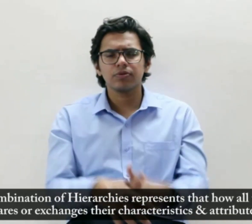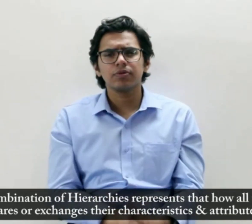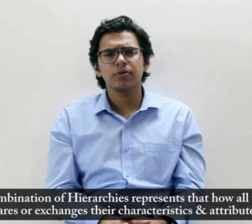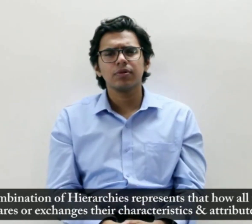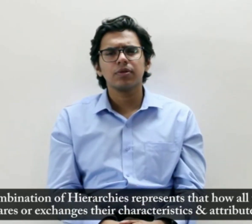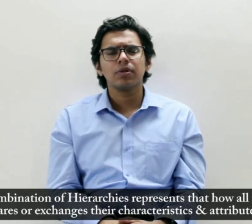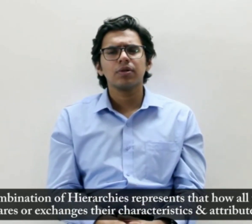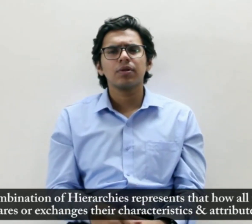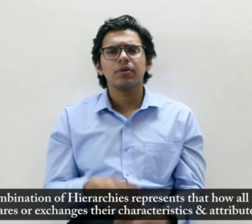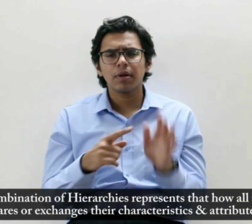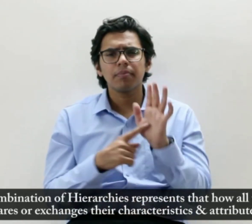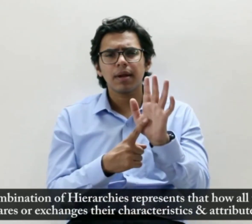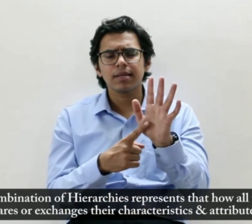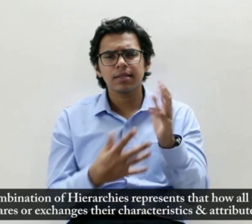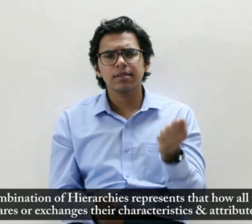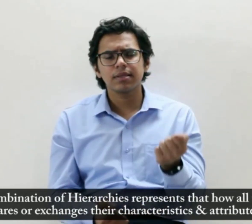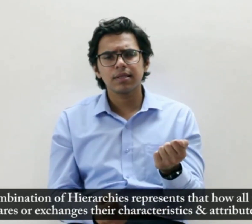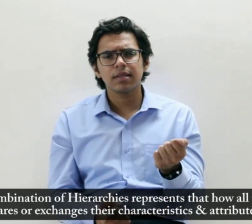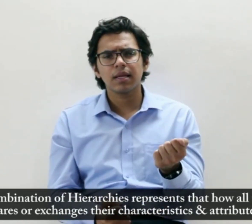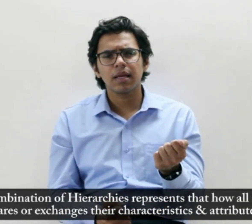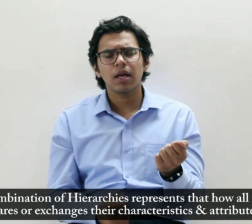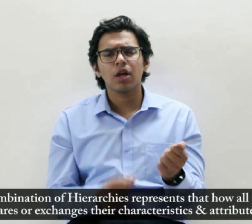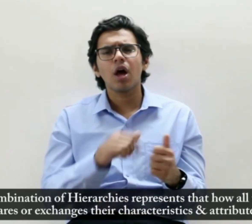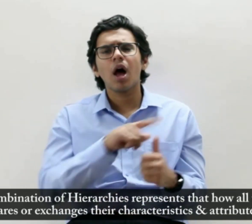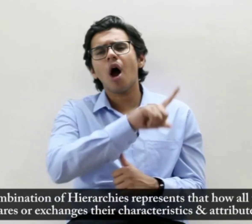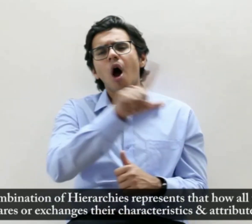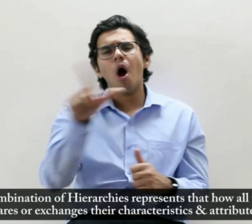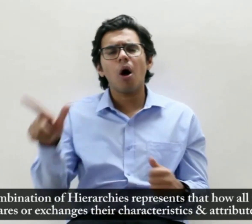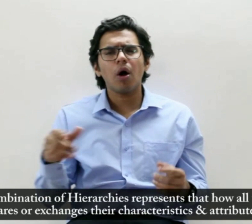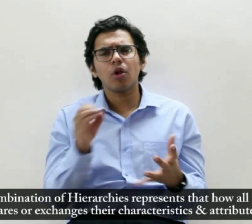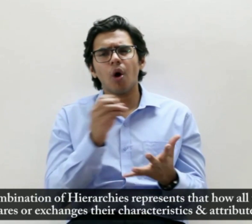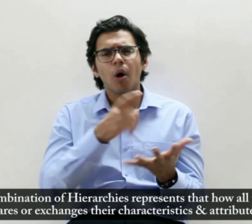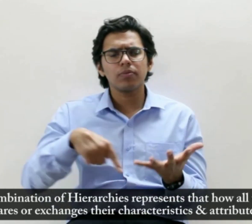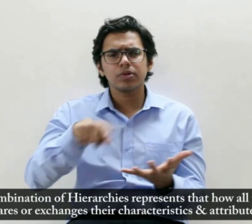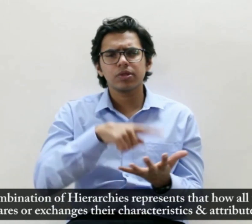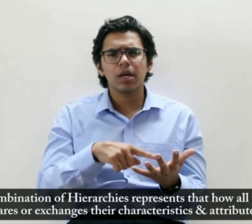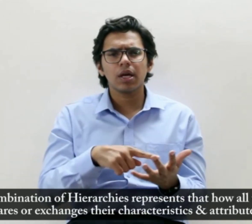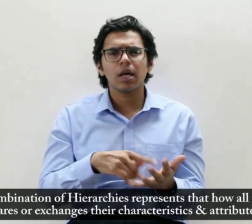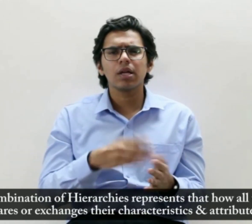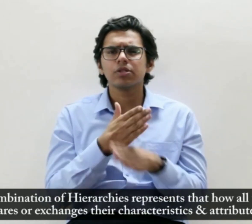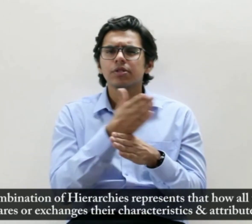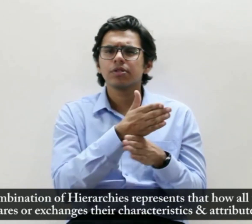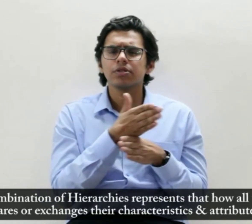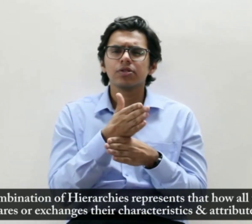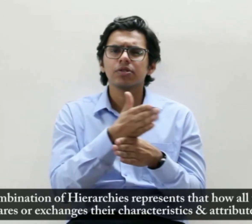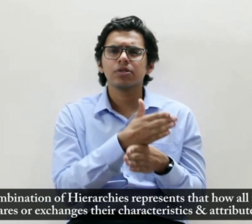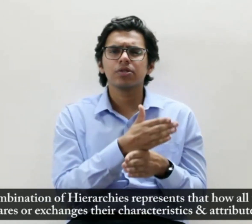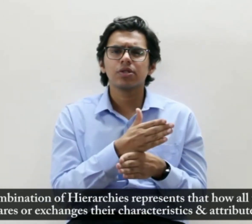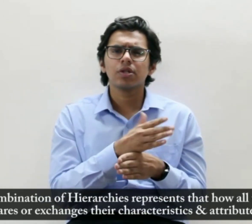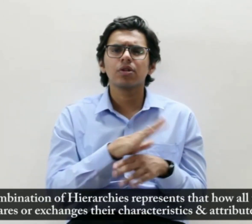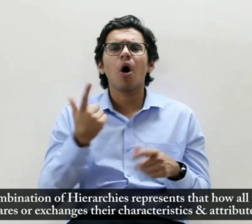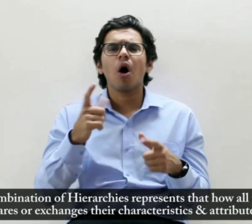hierarchies represent that how all the objects share or exchanges their characteristics